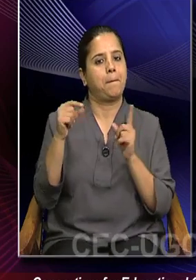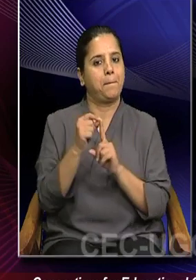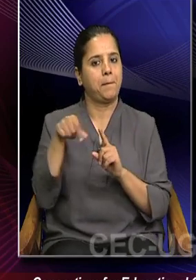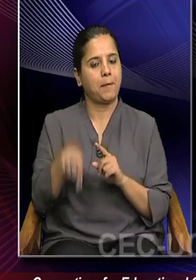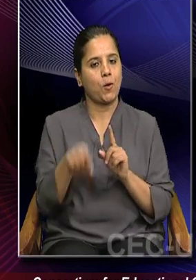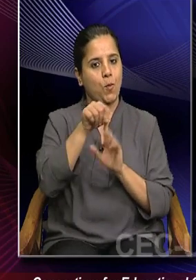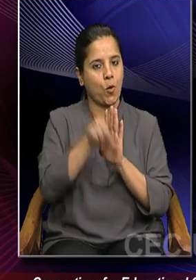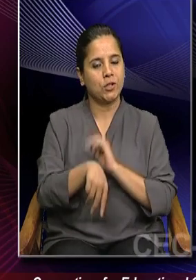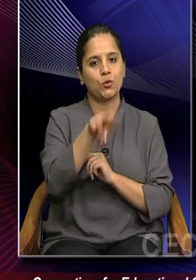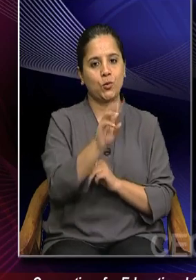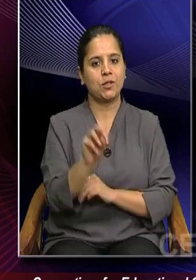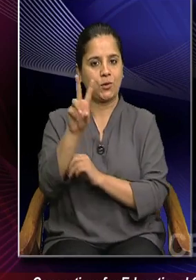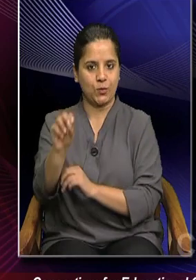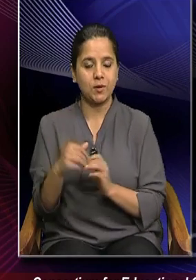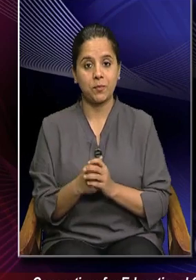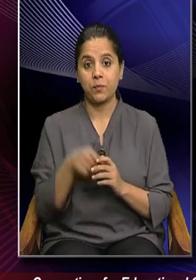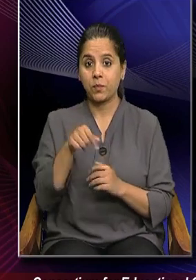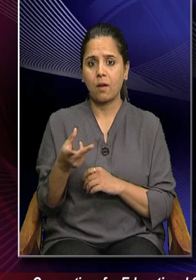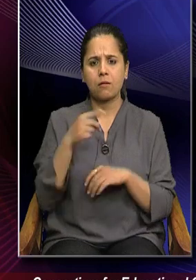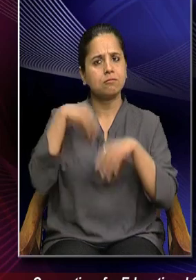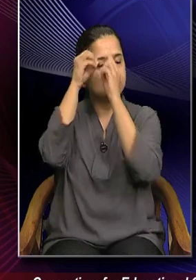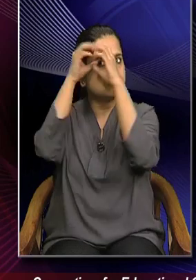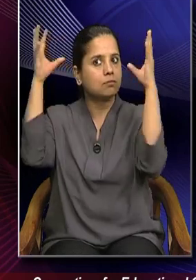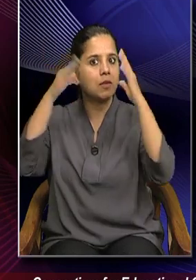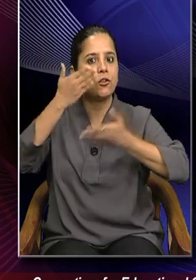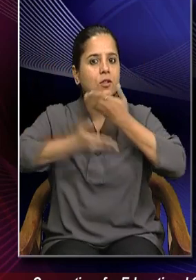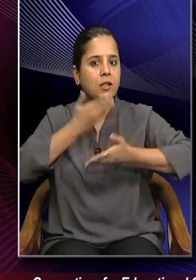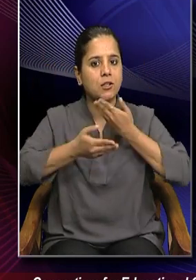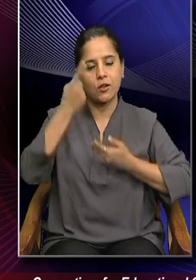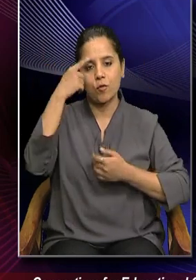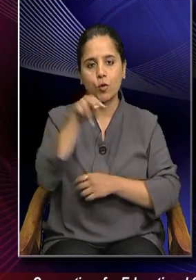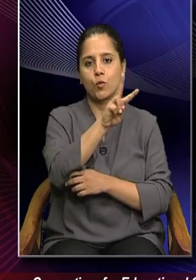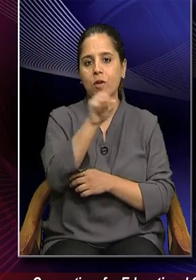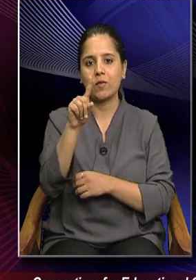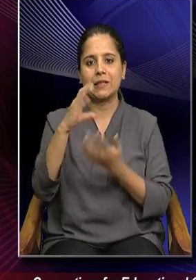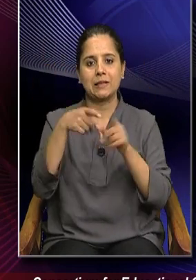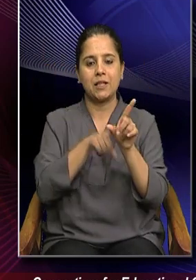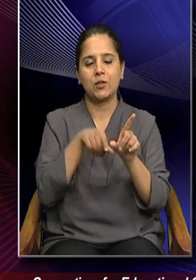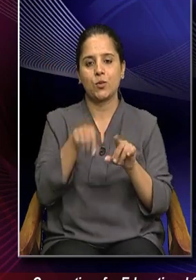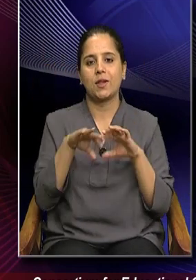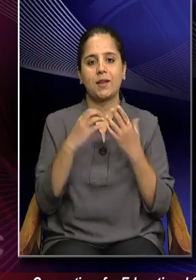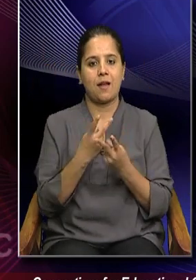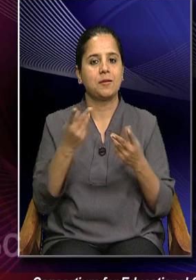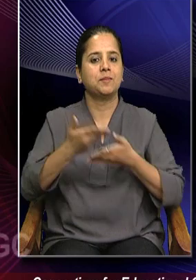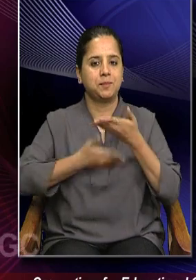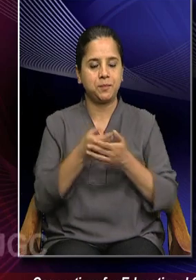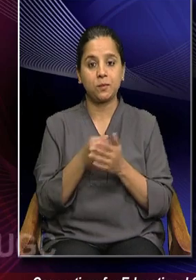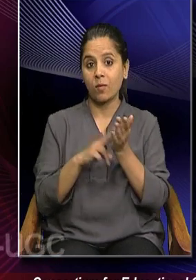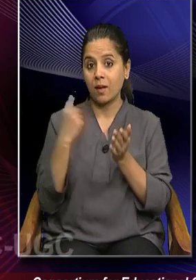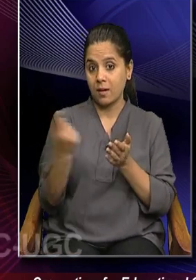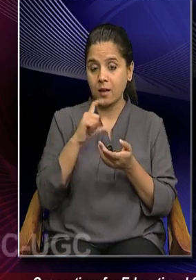Policy 2020, that is re-imaging the teaching for the 21st century classrooms. The